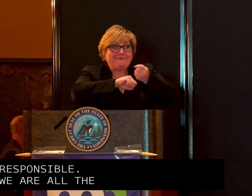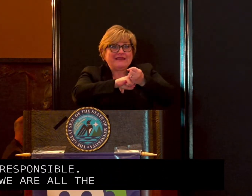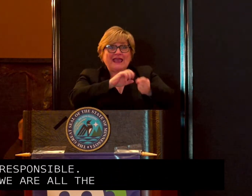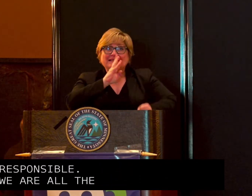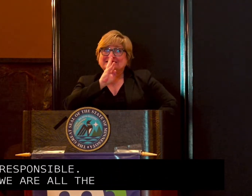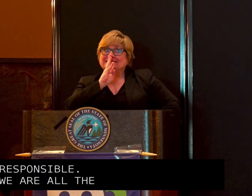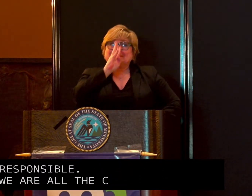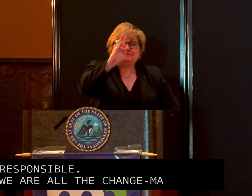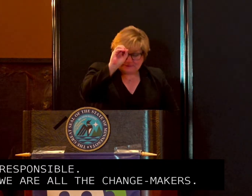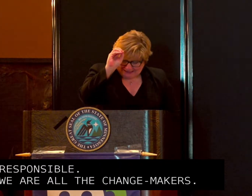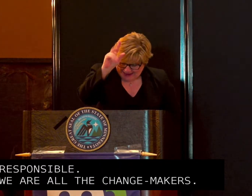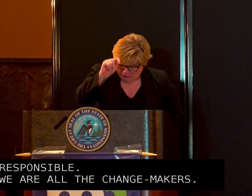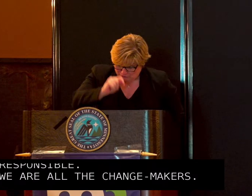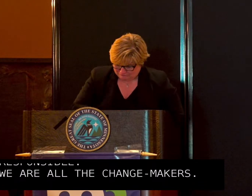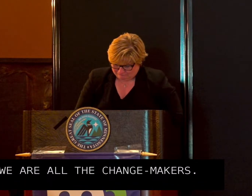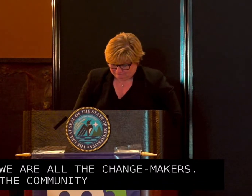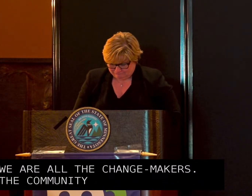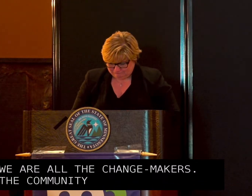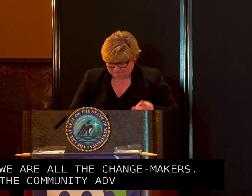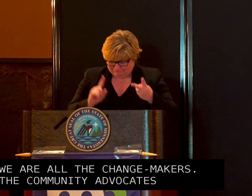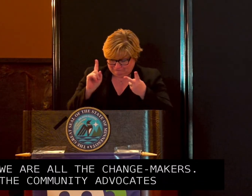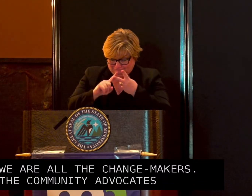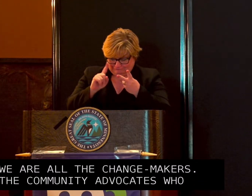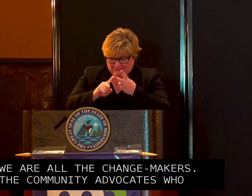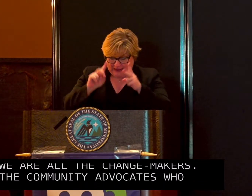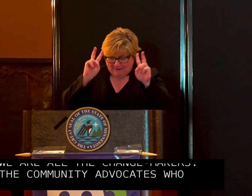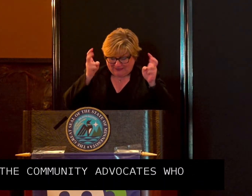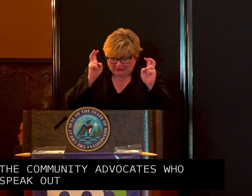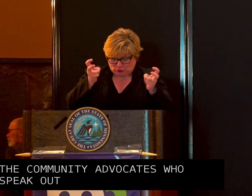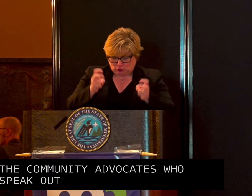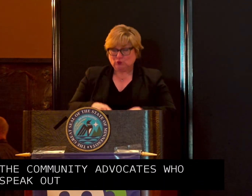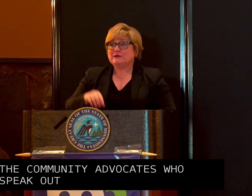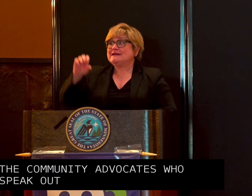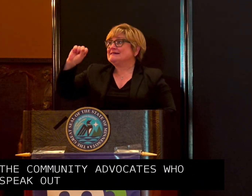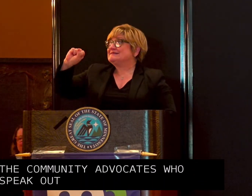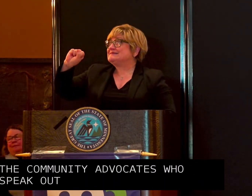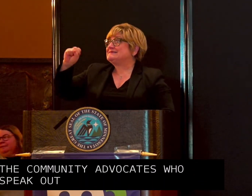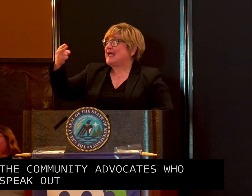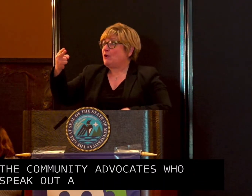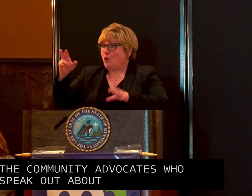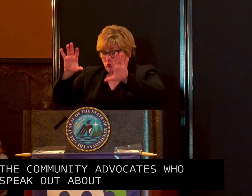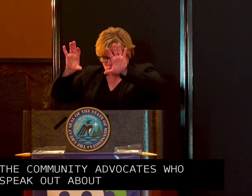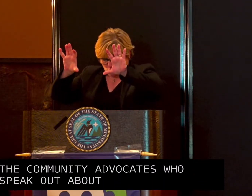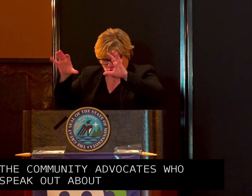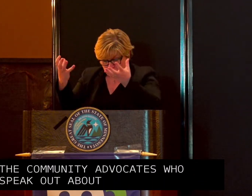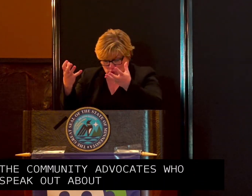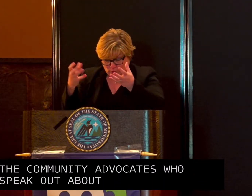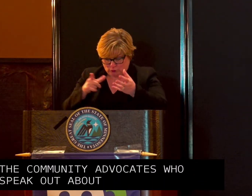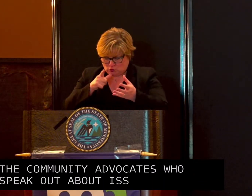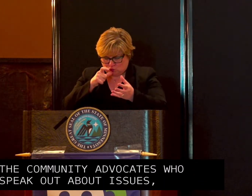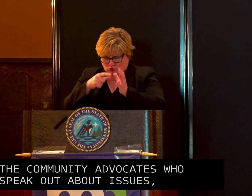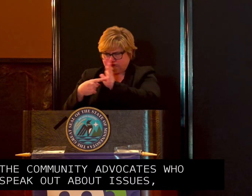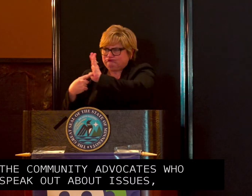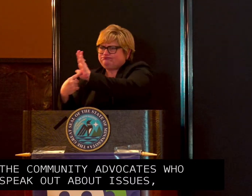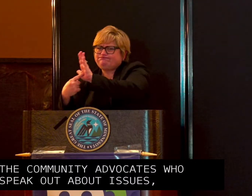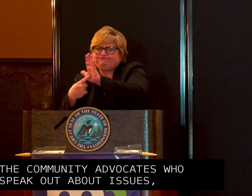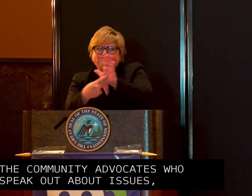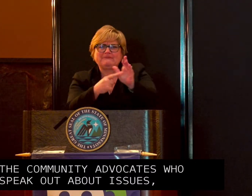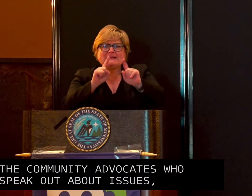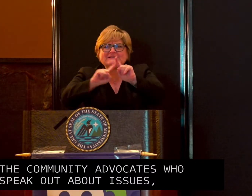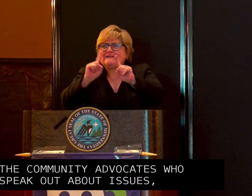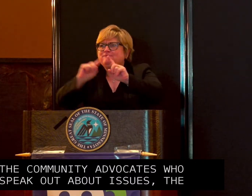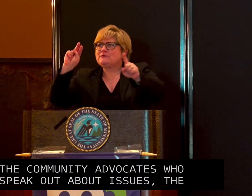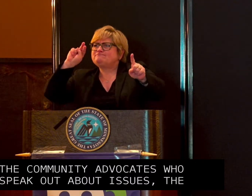community advocates who speak out about issues, the stakeholder groups